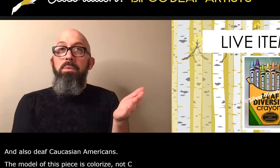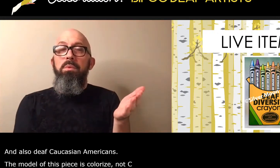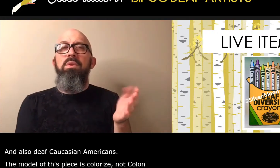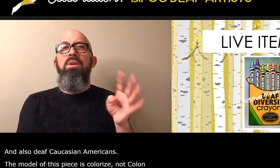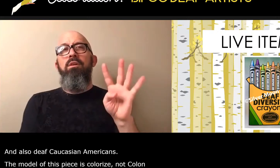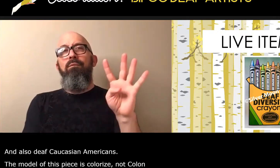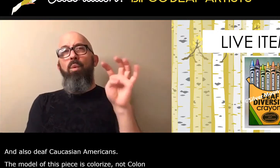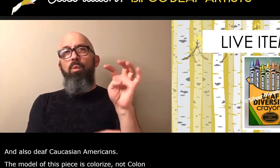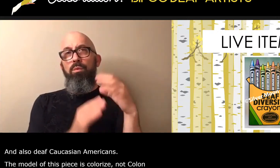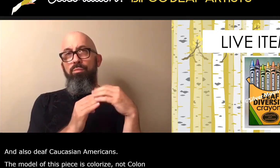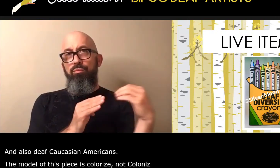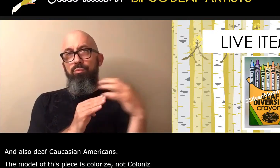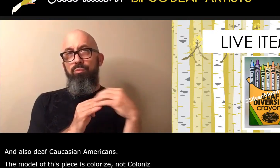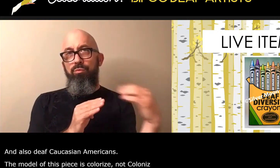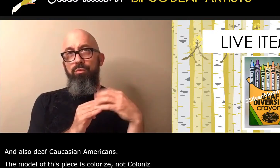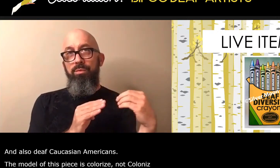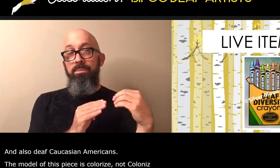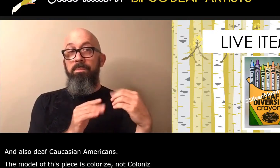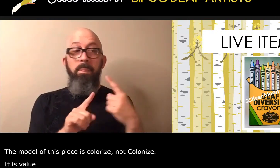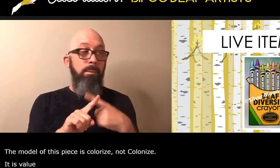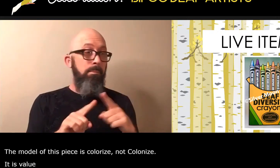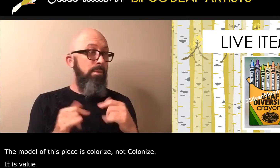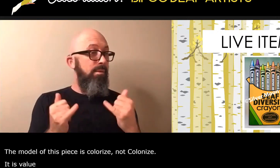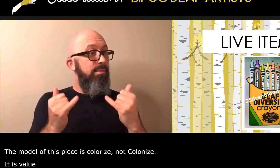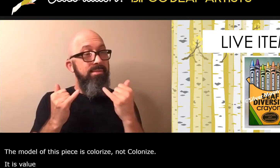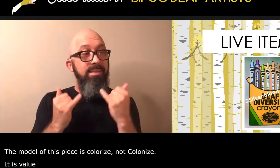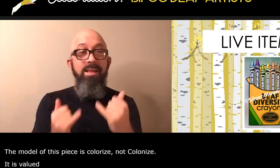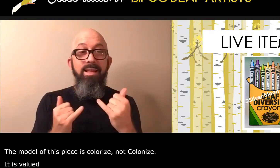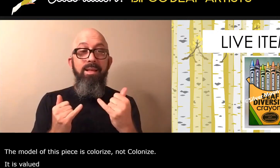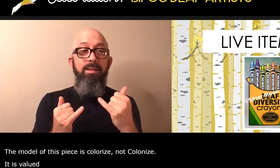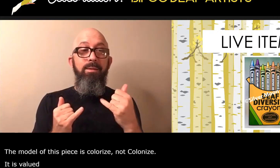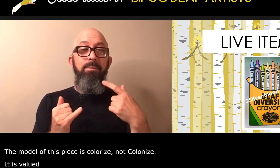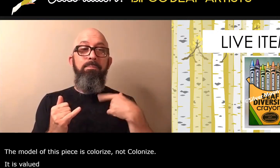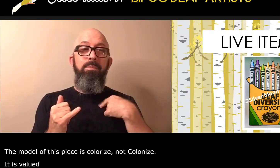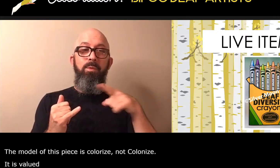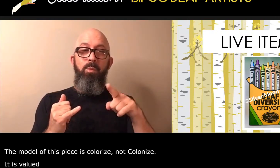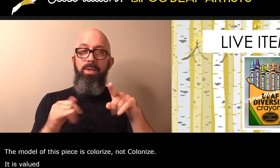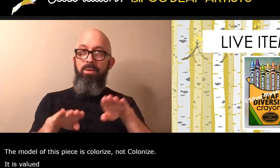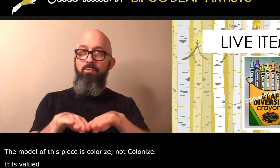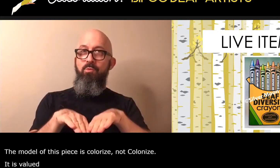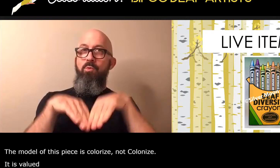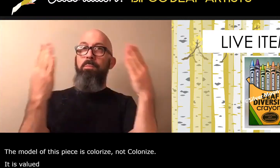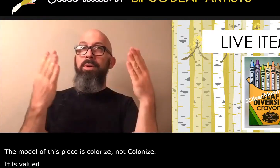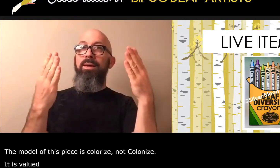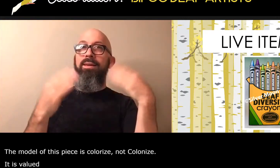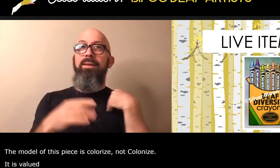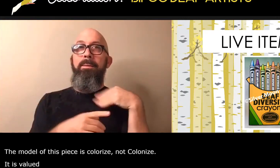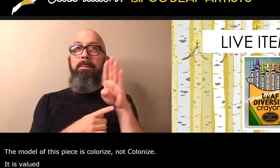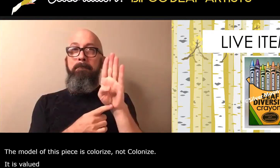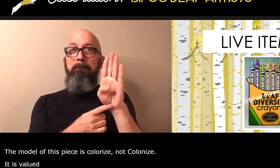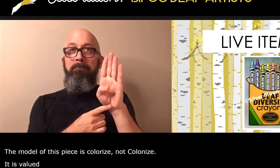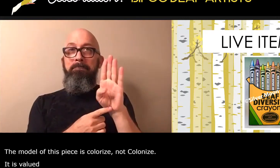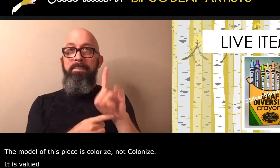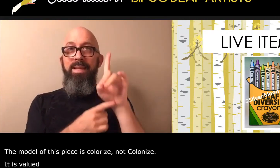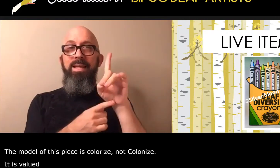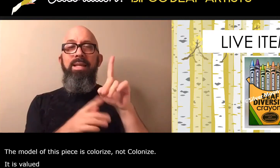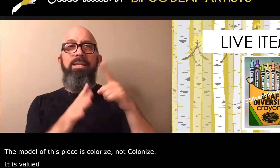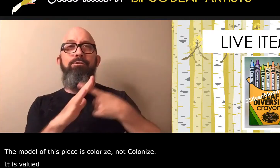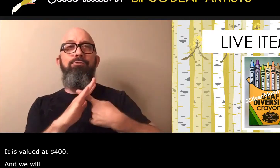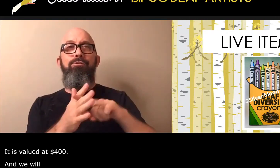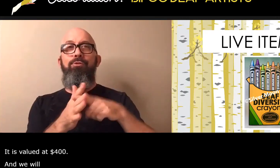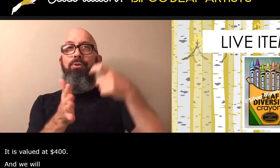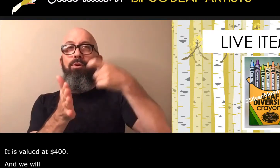It is valued at $400, and we will begin the